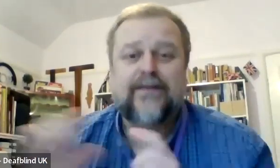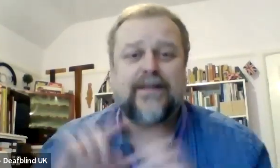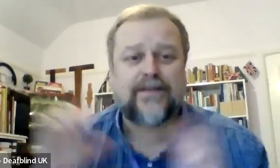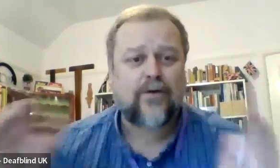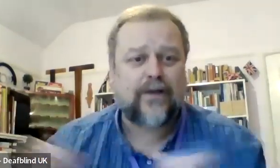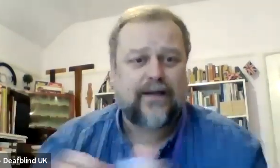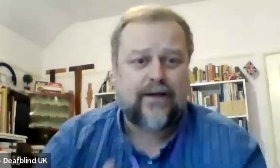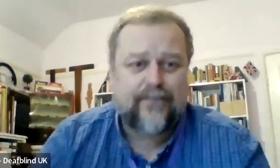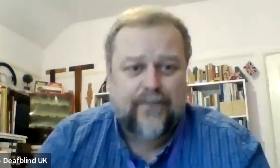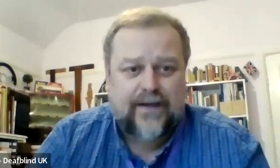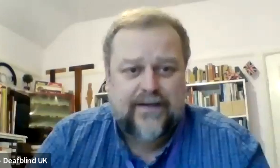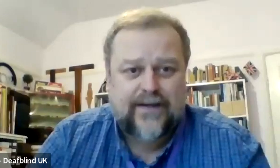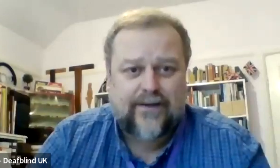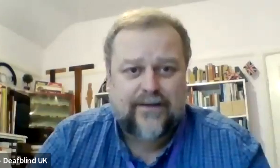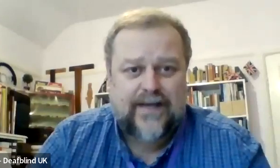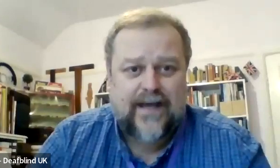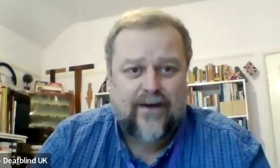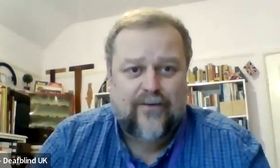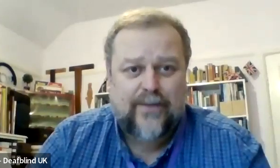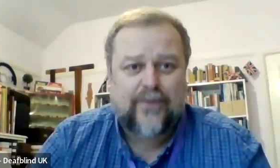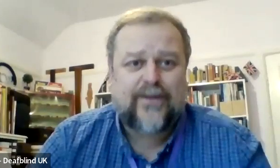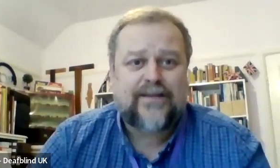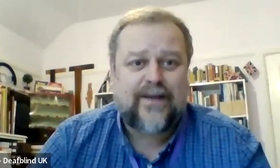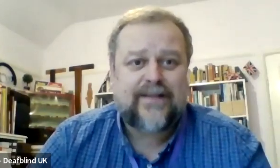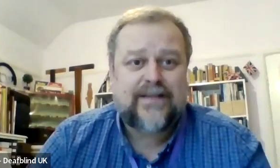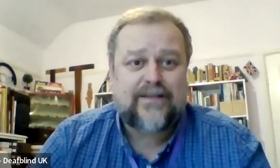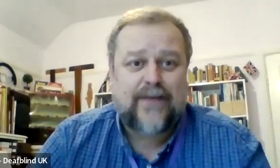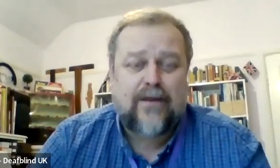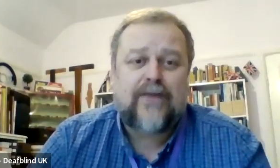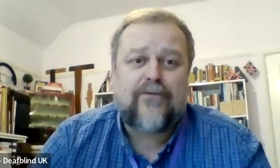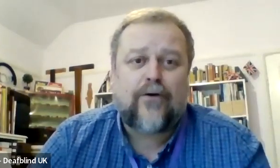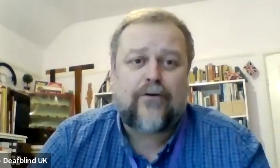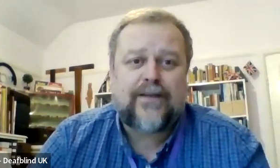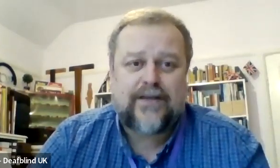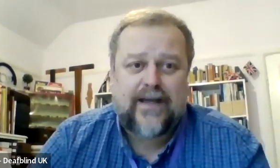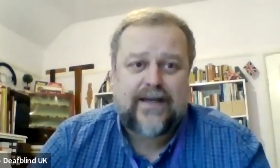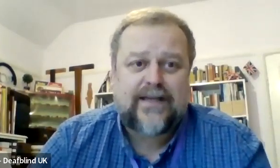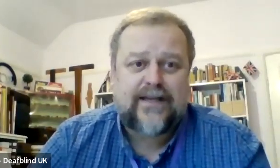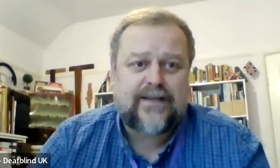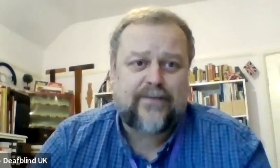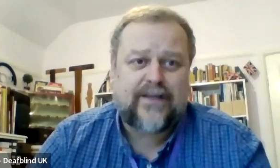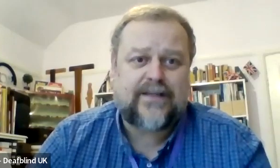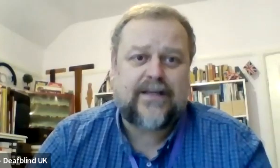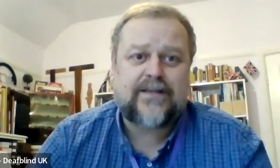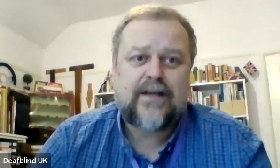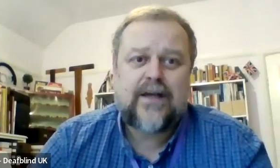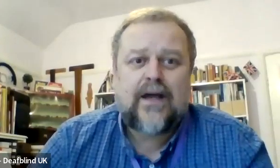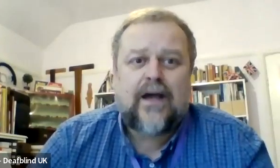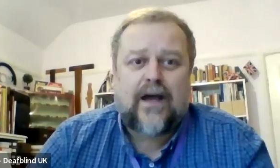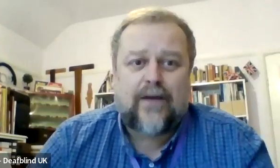mind this whole International Day of People with Disabilities, the main theme for it this year is hidden